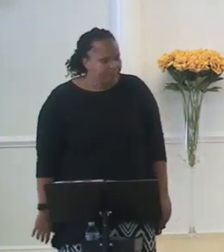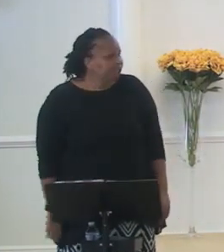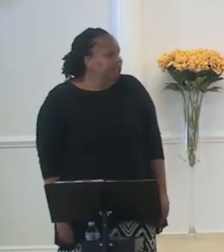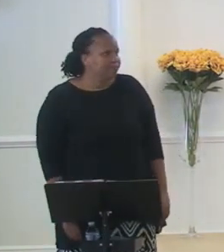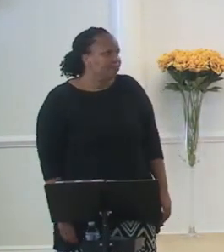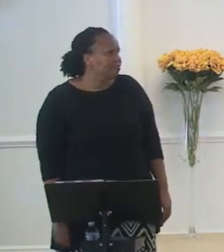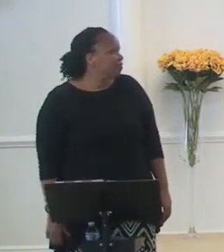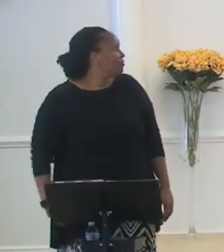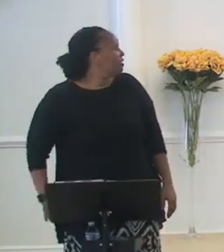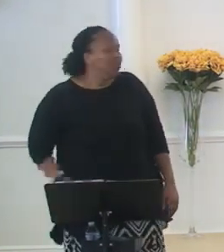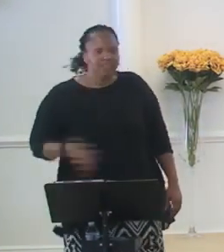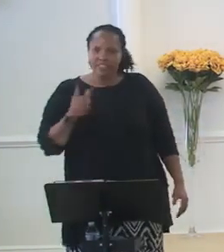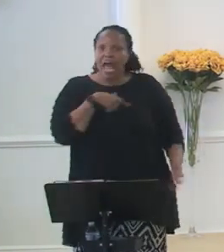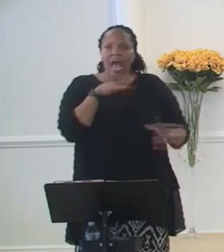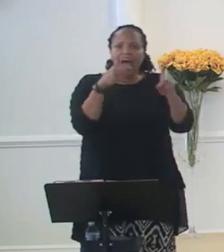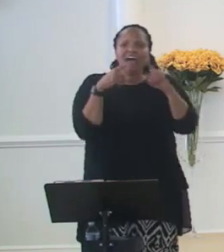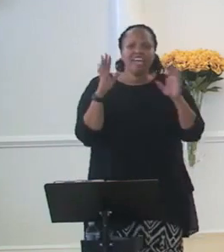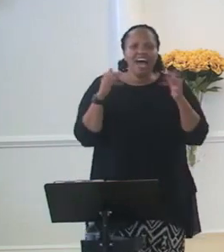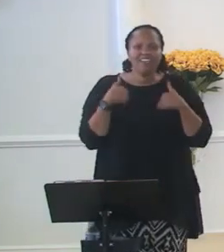we come to have church.